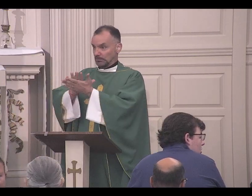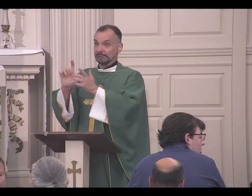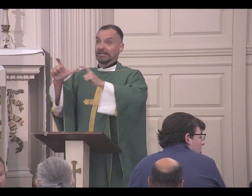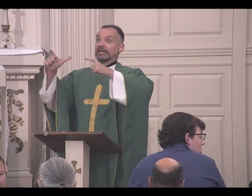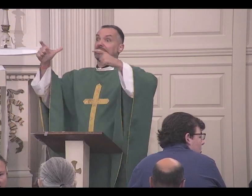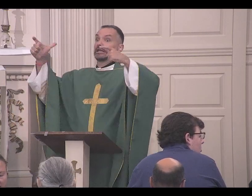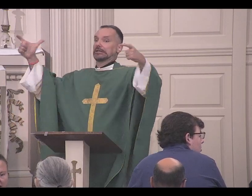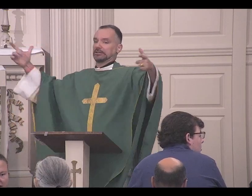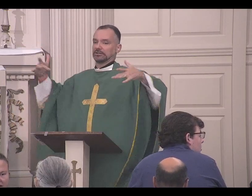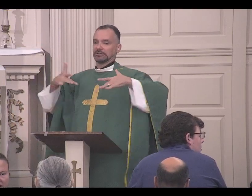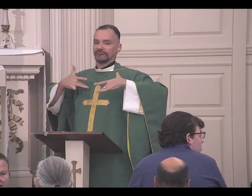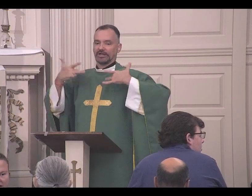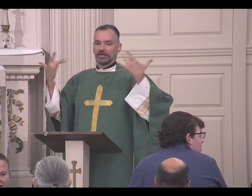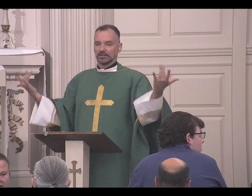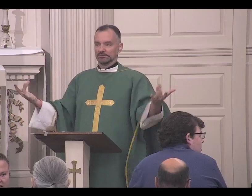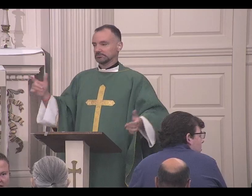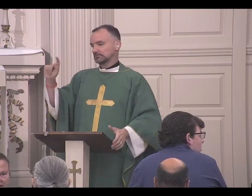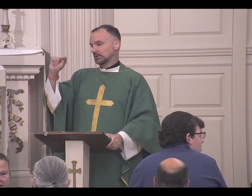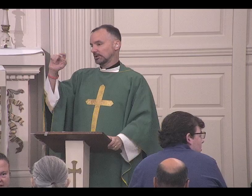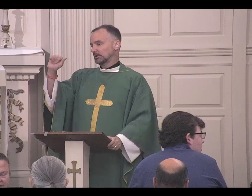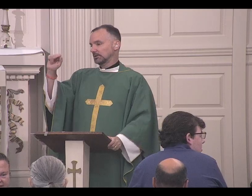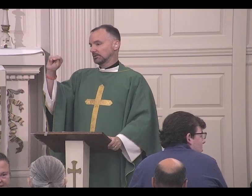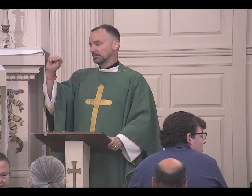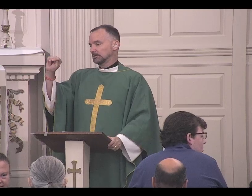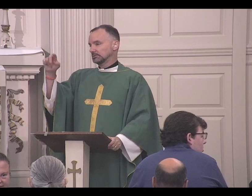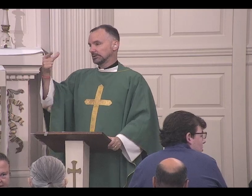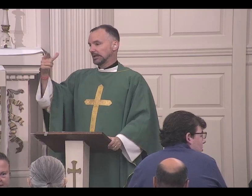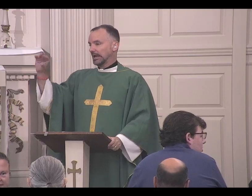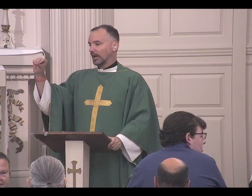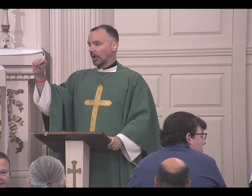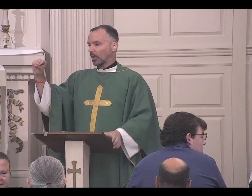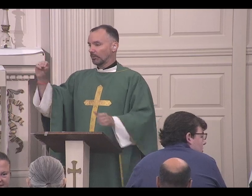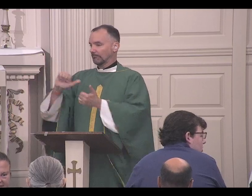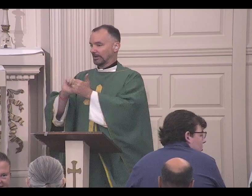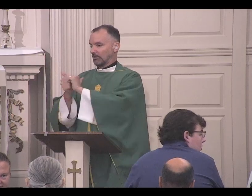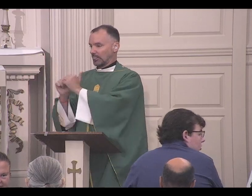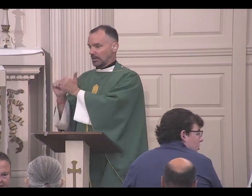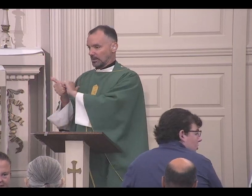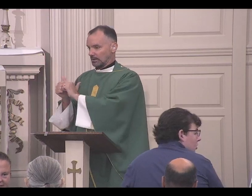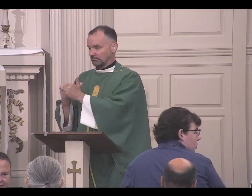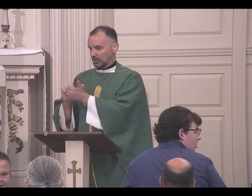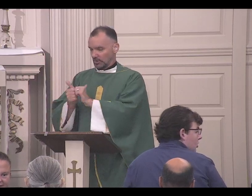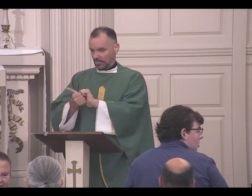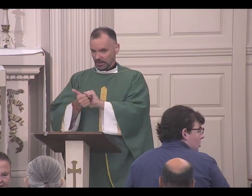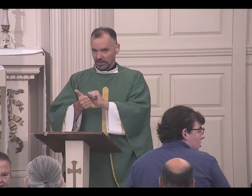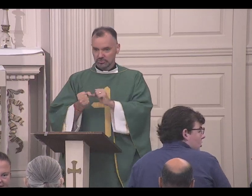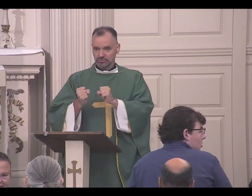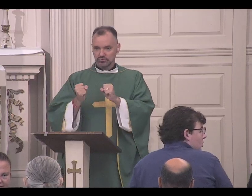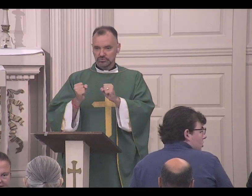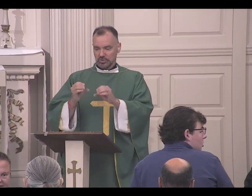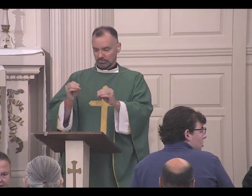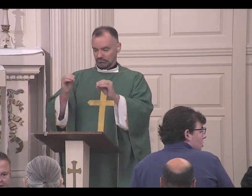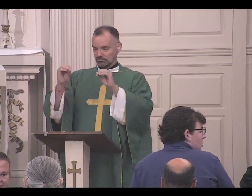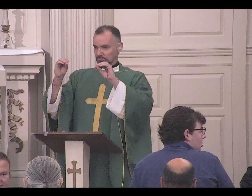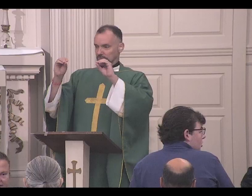coffee social today after Mass. We have a big event over across the way, a tango competition.